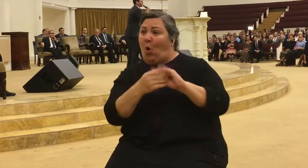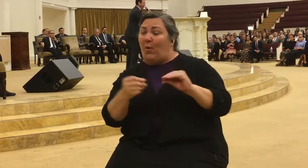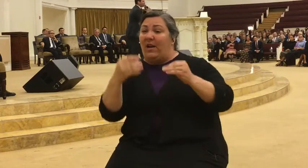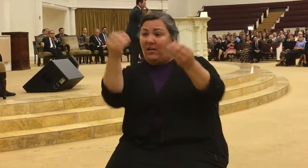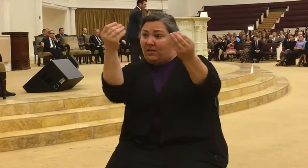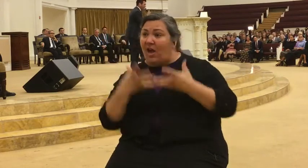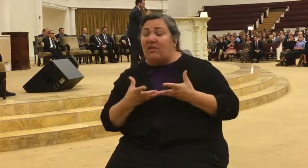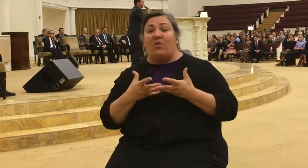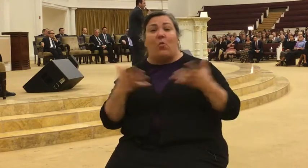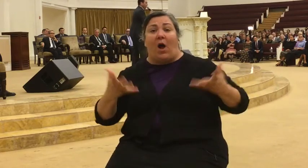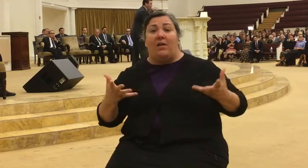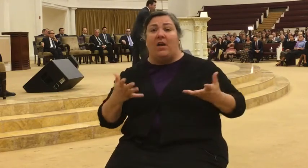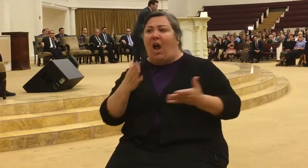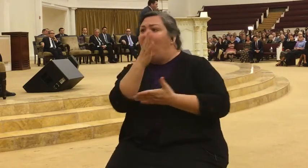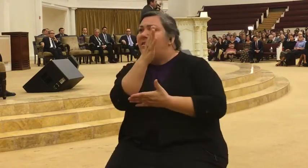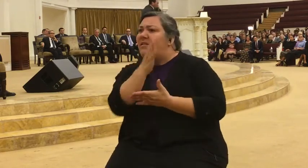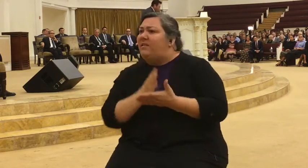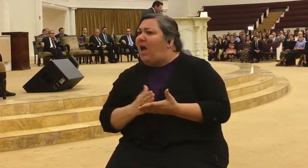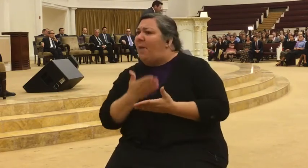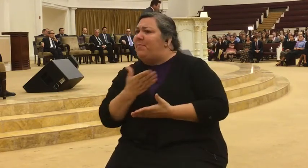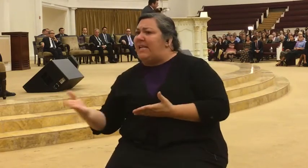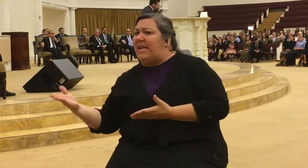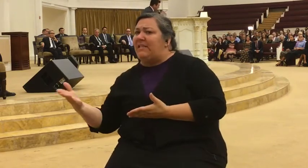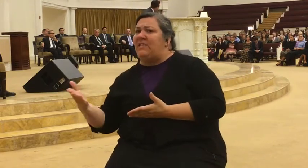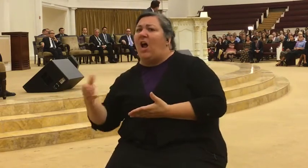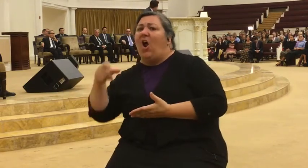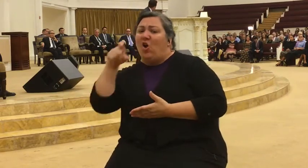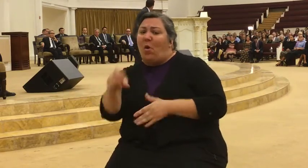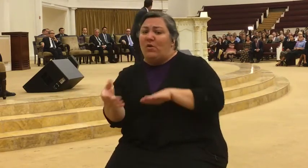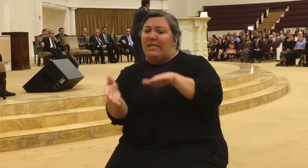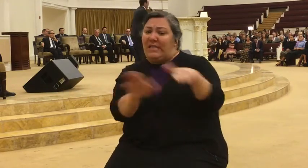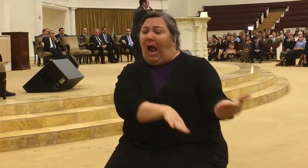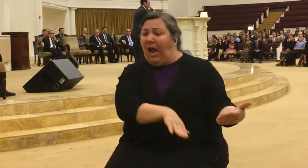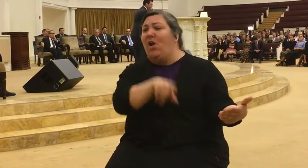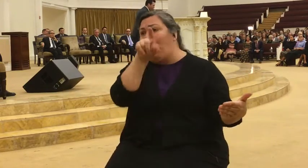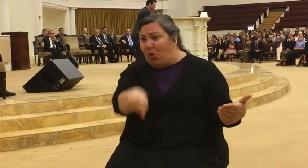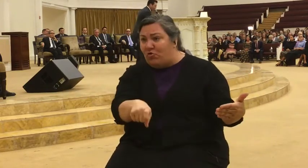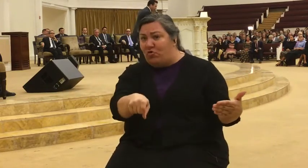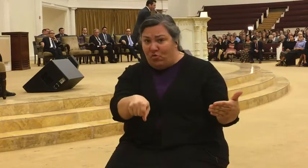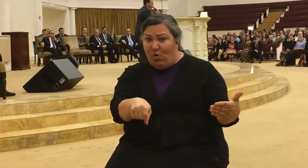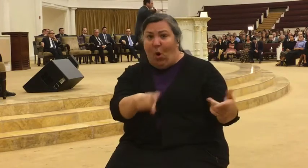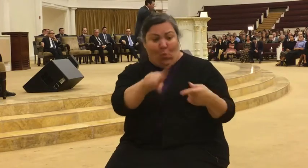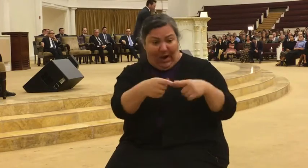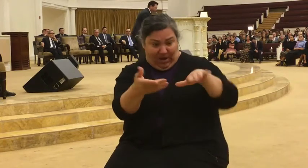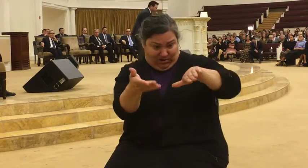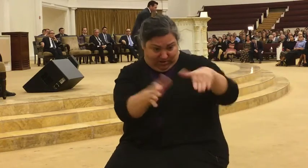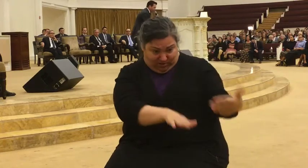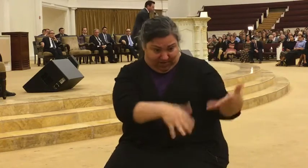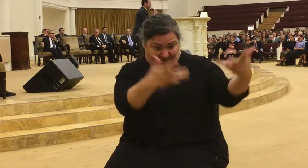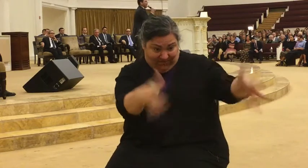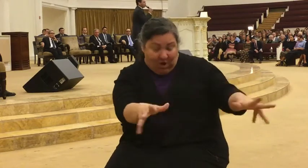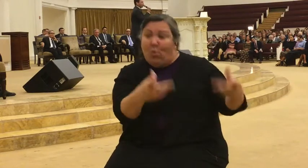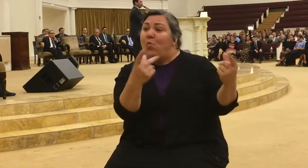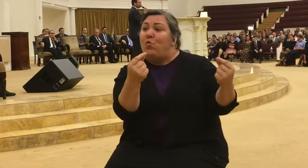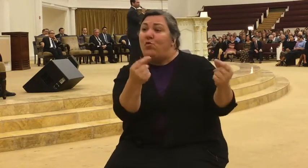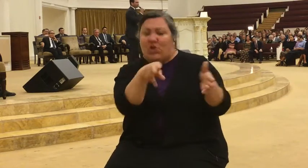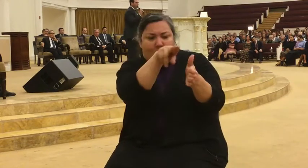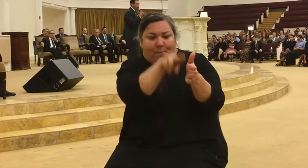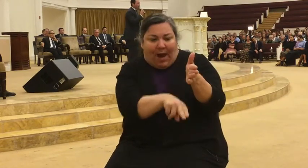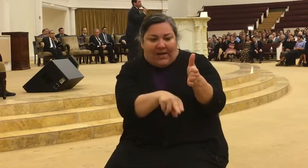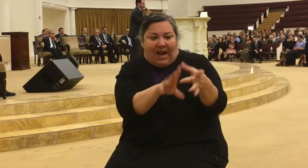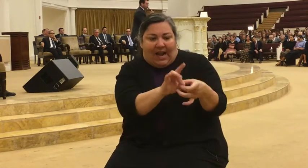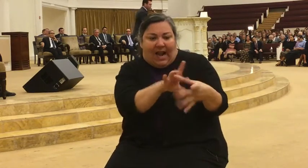there are some things that are meant to die. And when they die, you bury them and you let